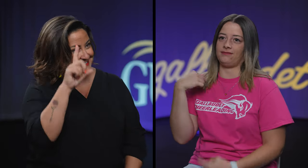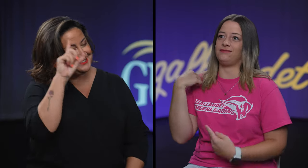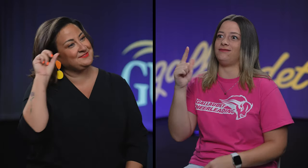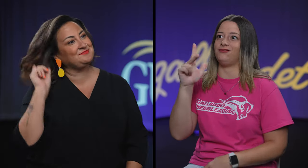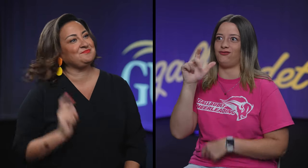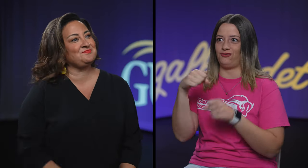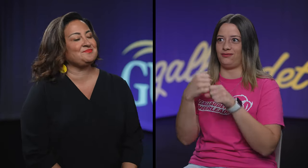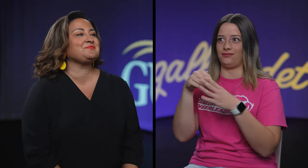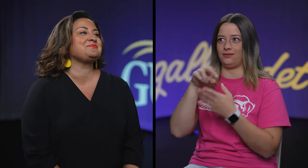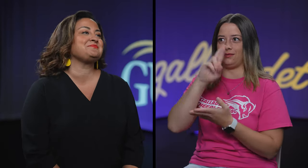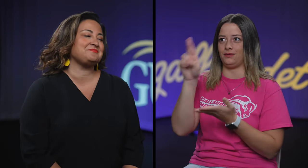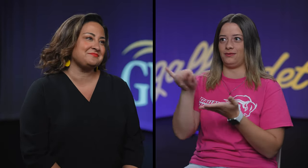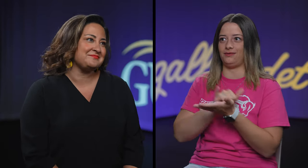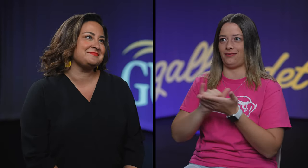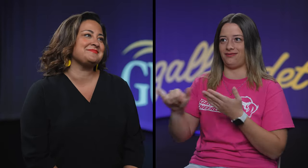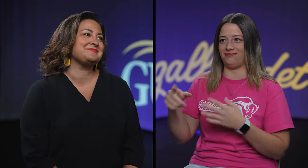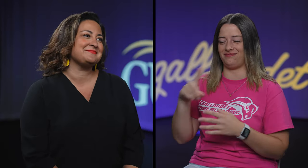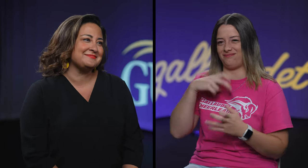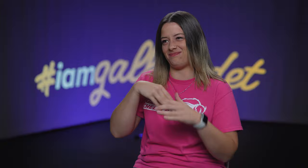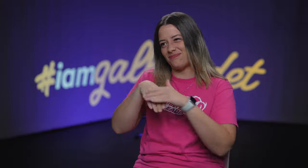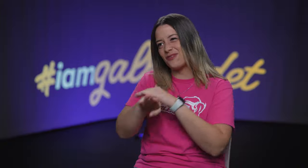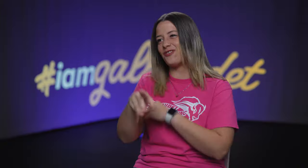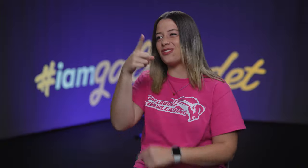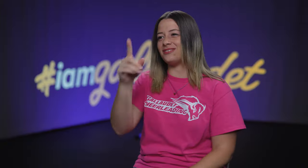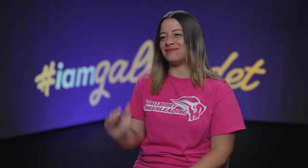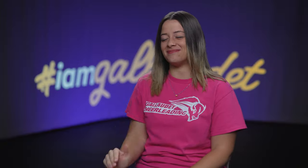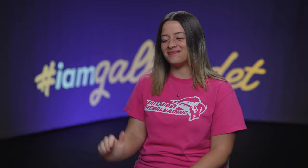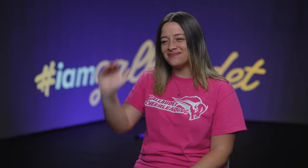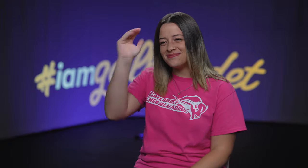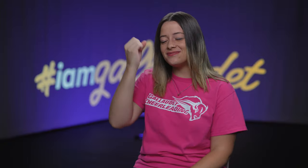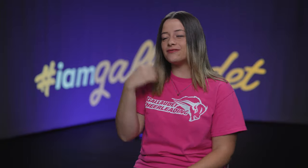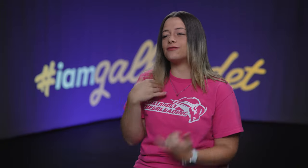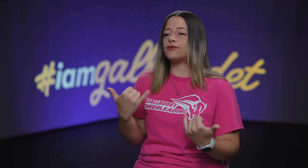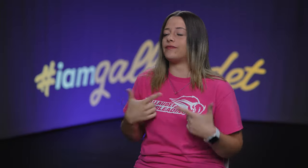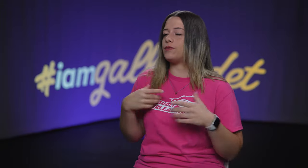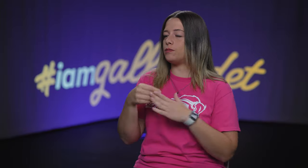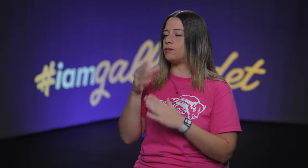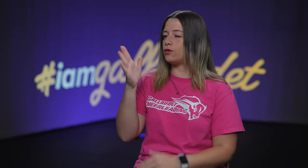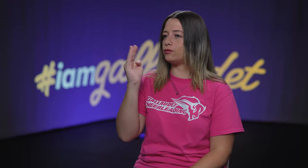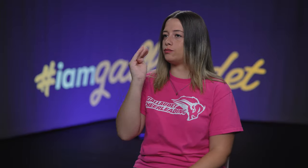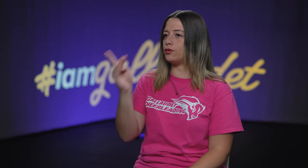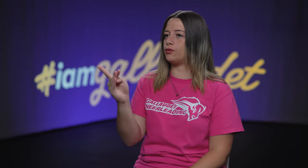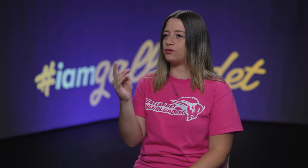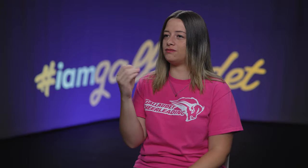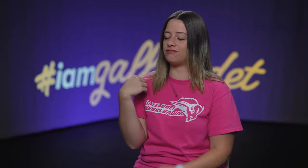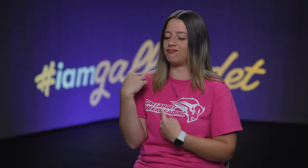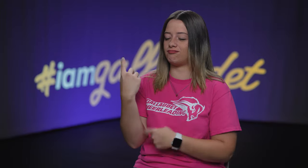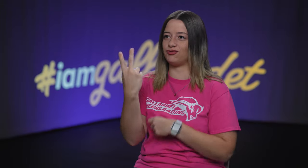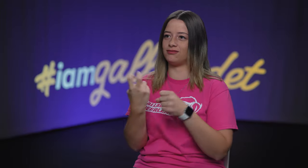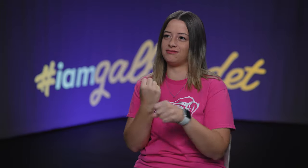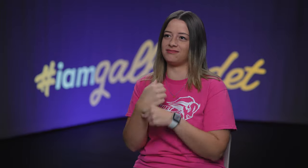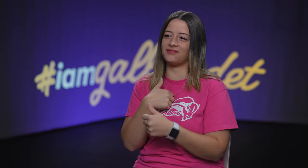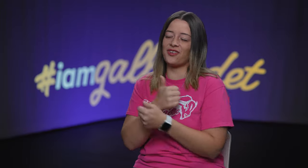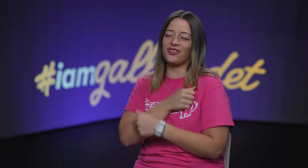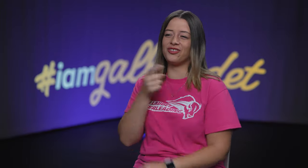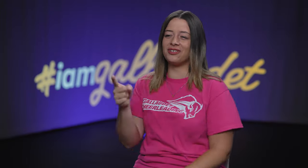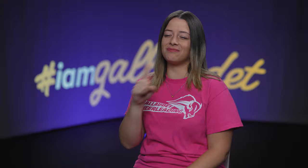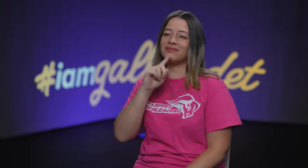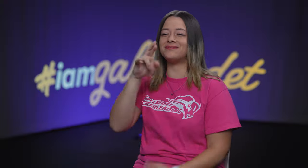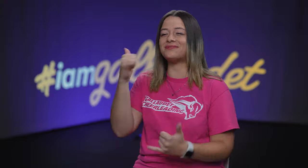I've been in Rochester, New York for 23 years. I was born and raised there. I currently live in Baltimore, Maryland, and have lived there for the past 2 years.